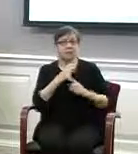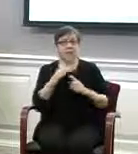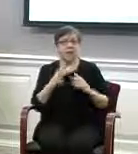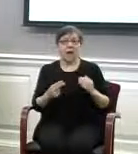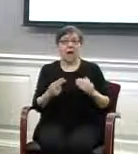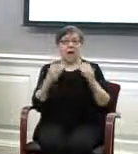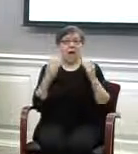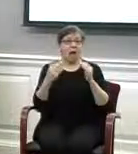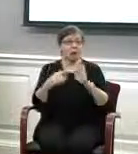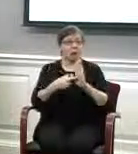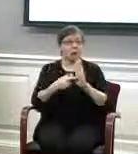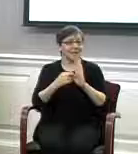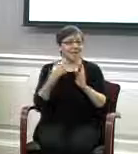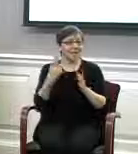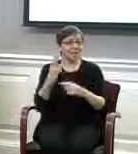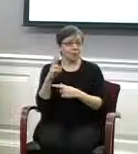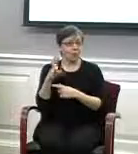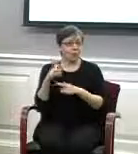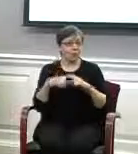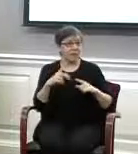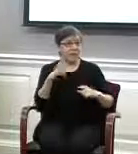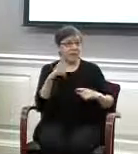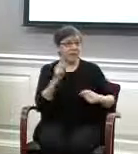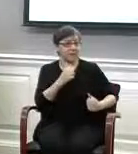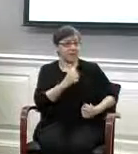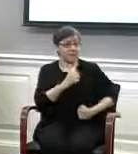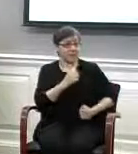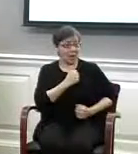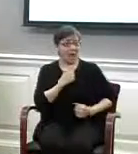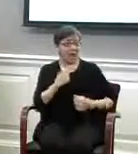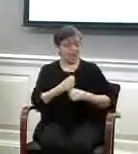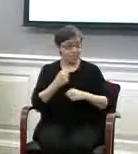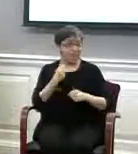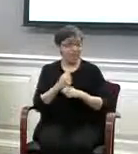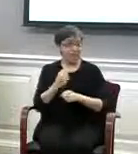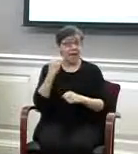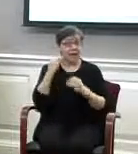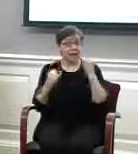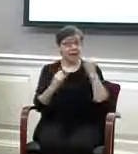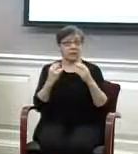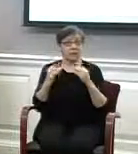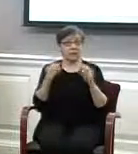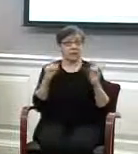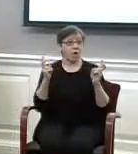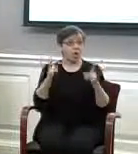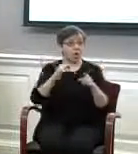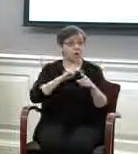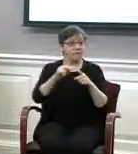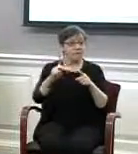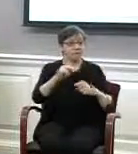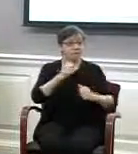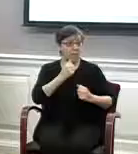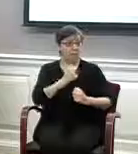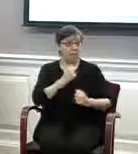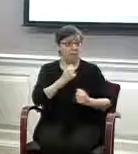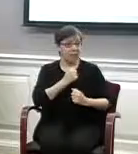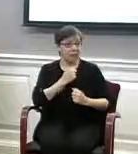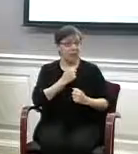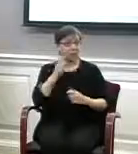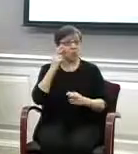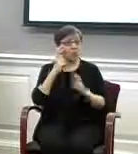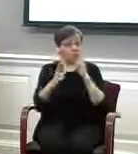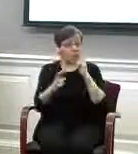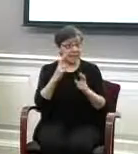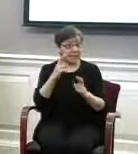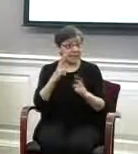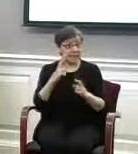human rights, but they have, you know, created these ideas about the professional military respecting human